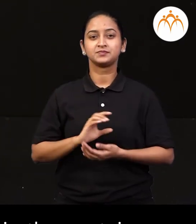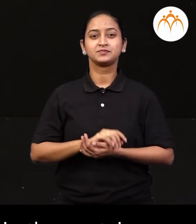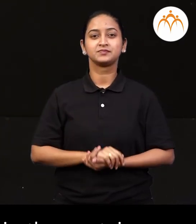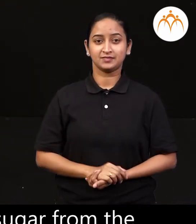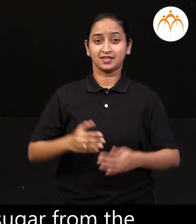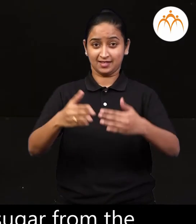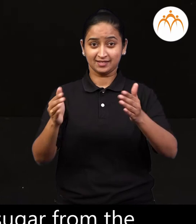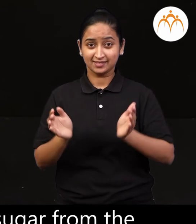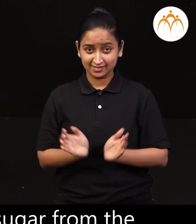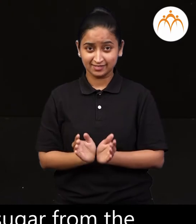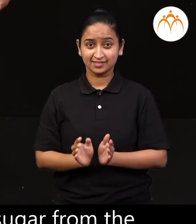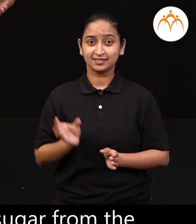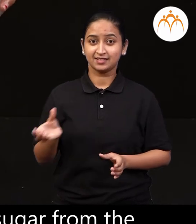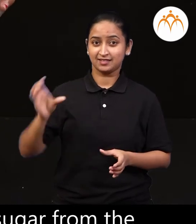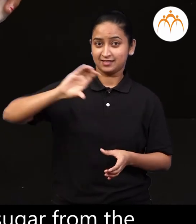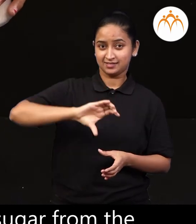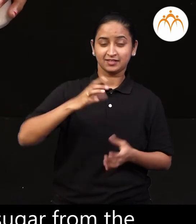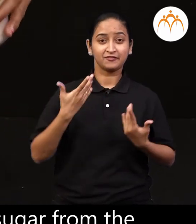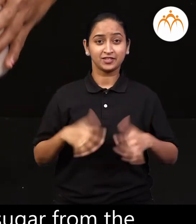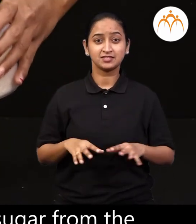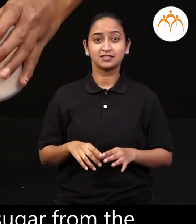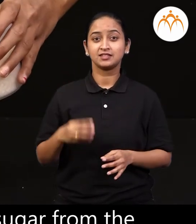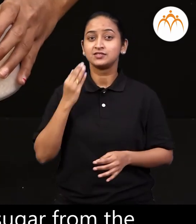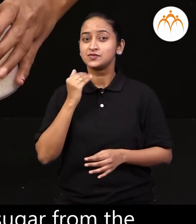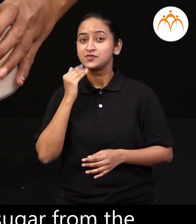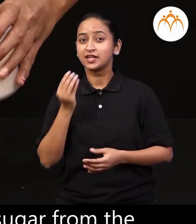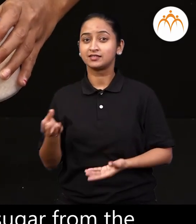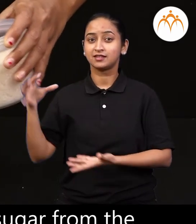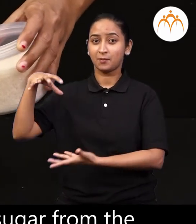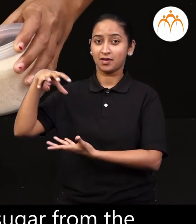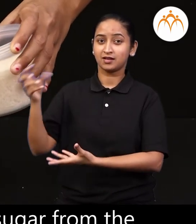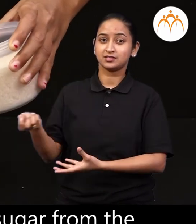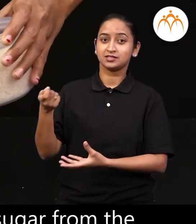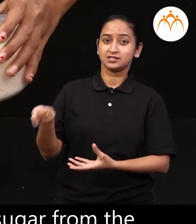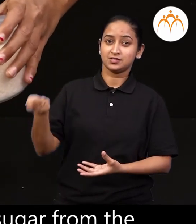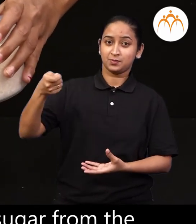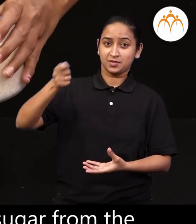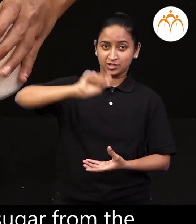Then add two spoonful sugar from the sugar container.